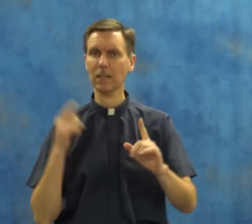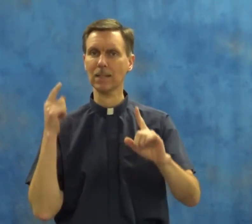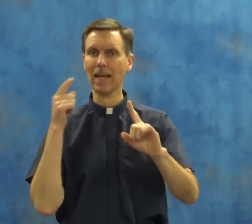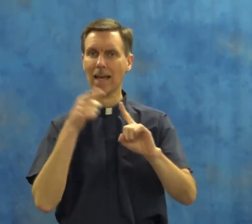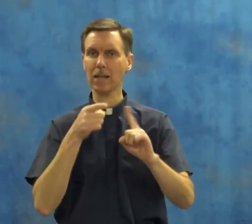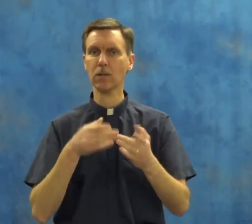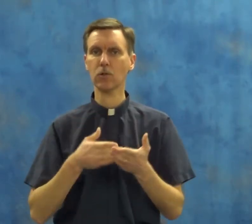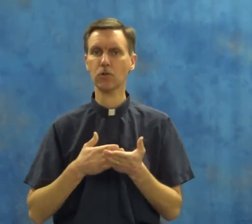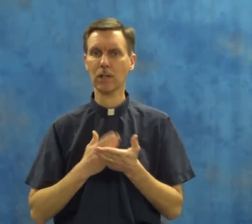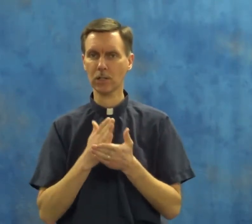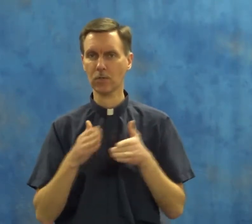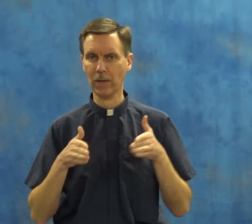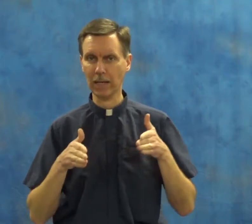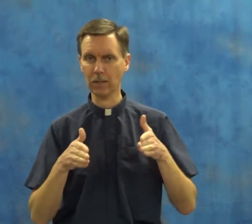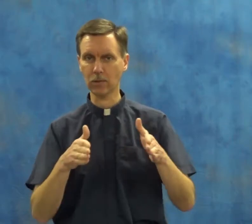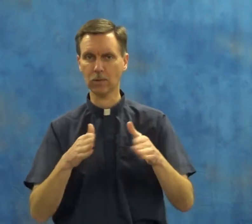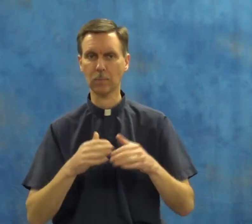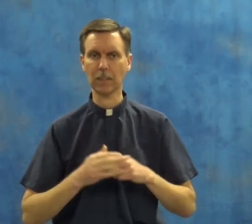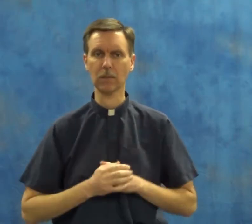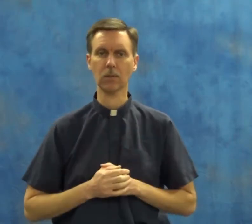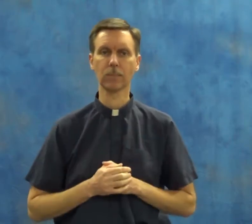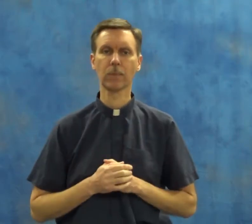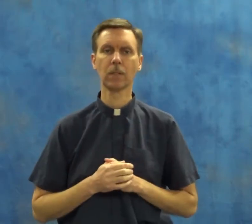The end justifies the means.